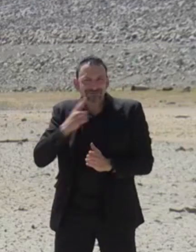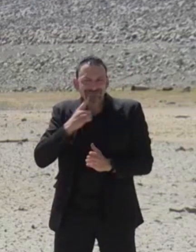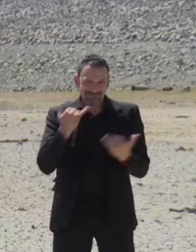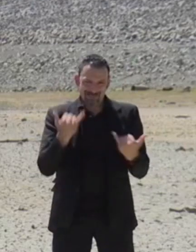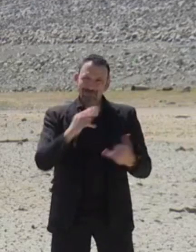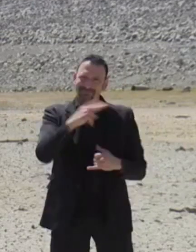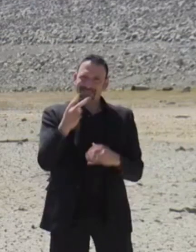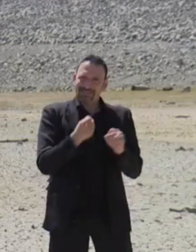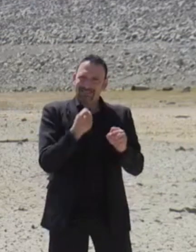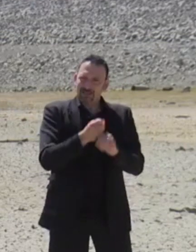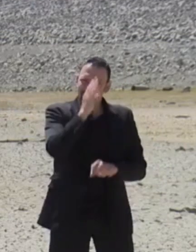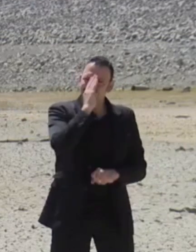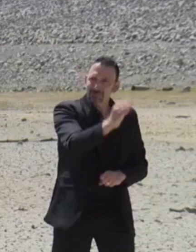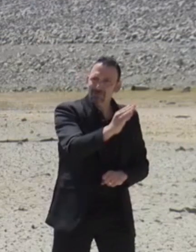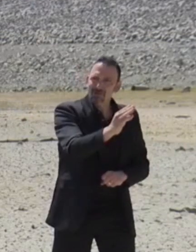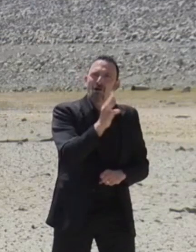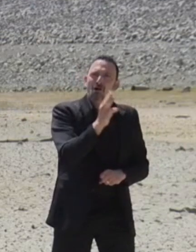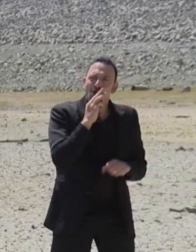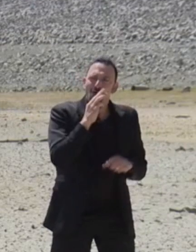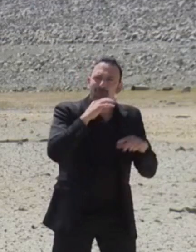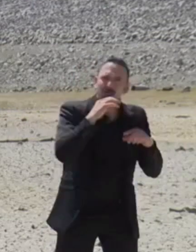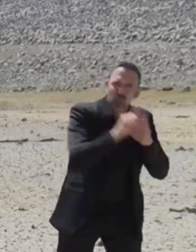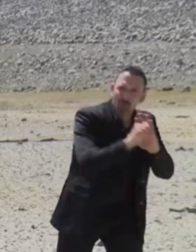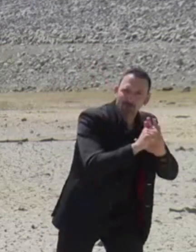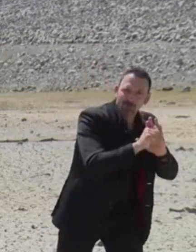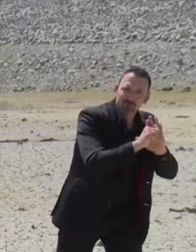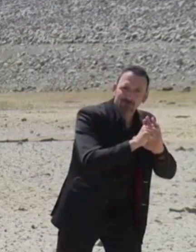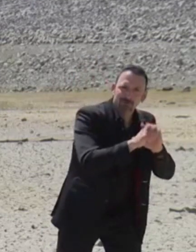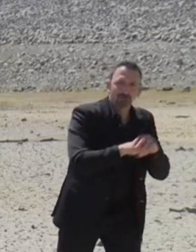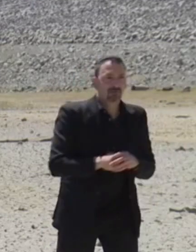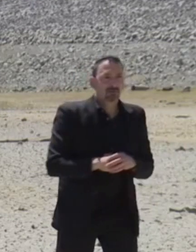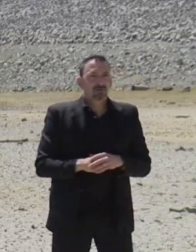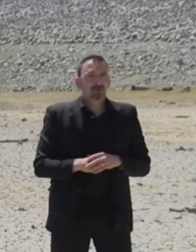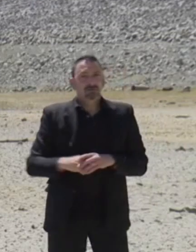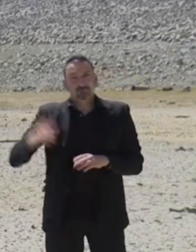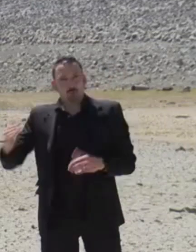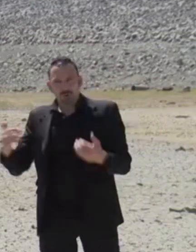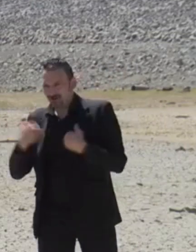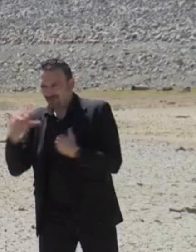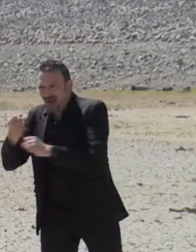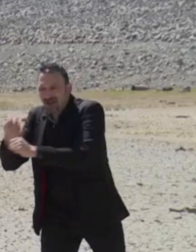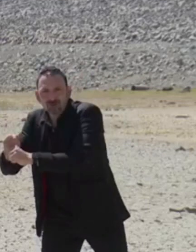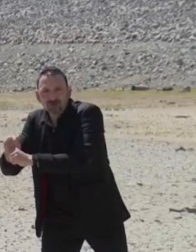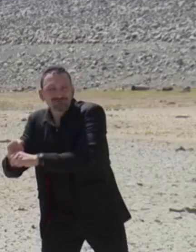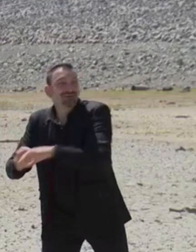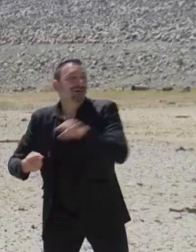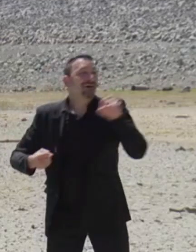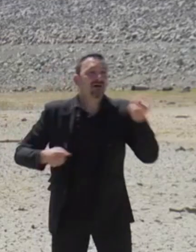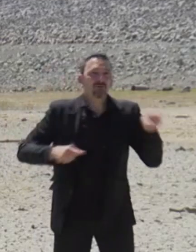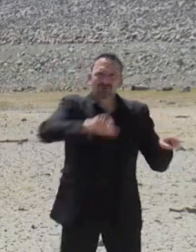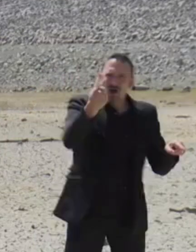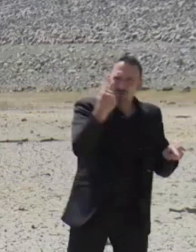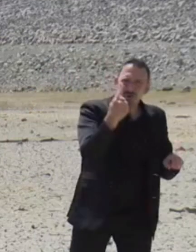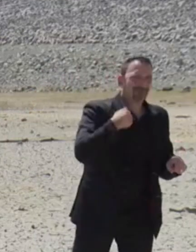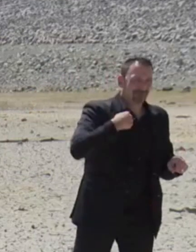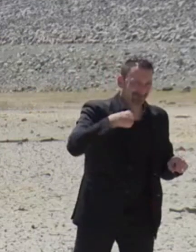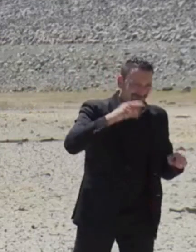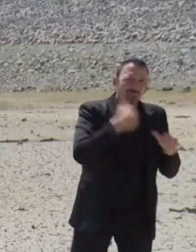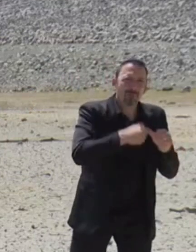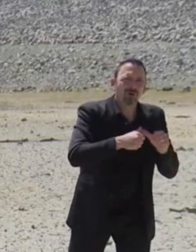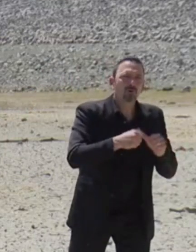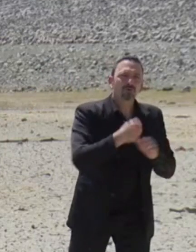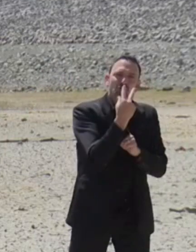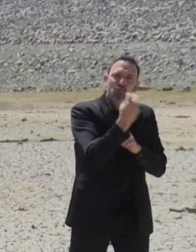years. The so-called millennial drought in parts of Australia lasted 12 years. So the action we take today is